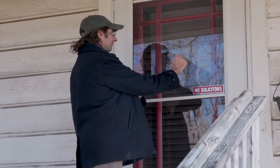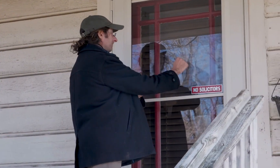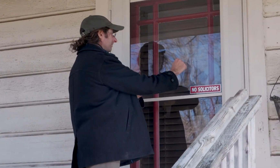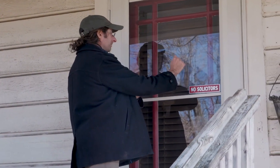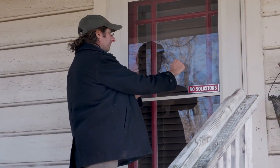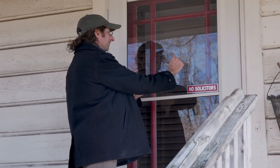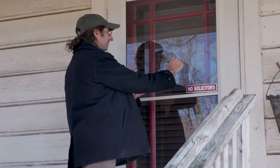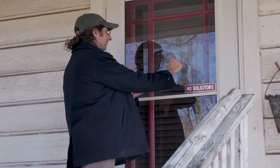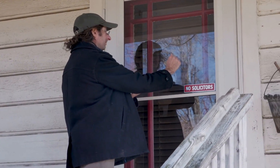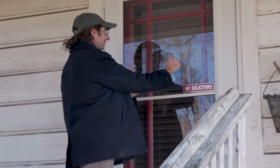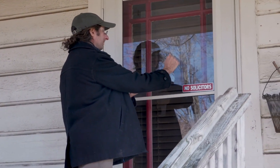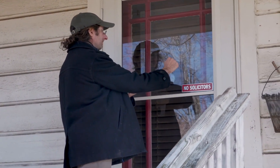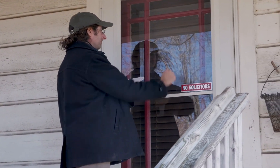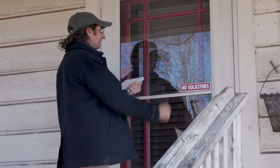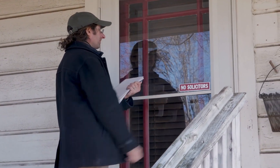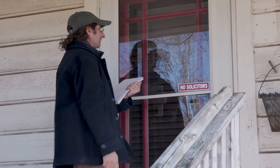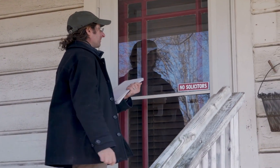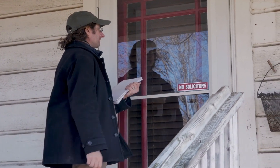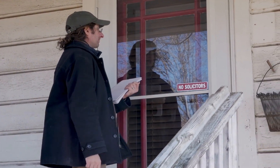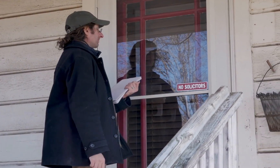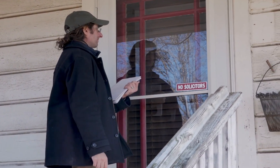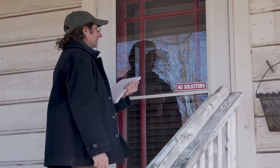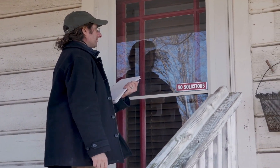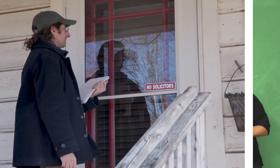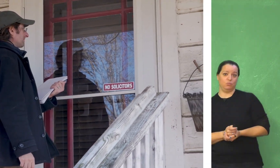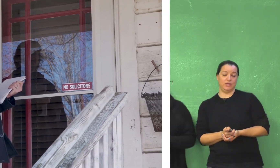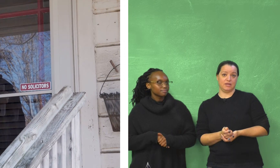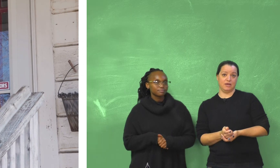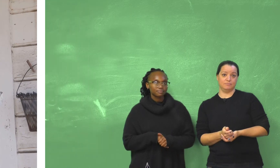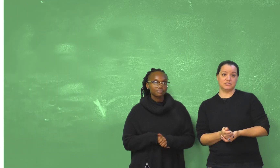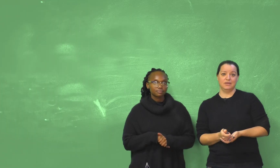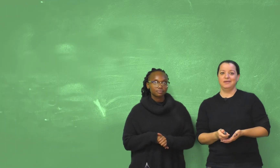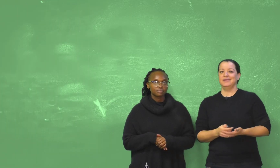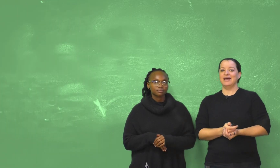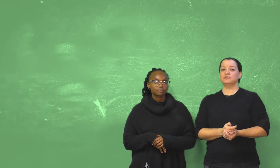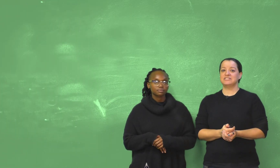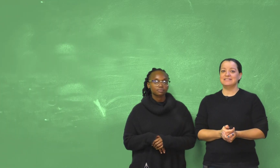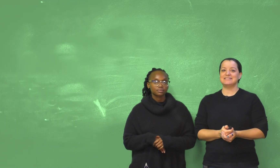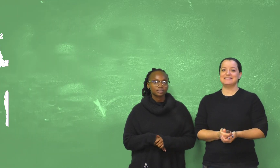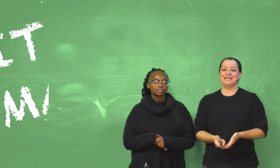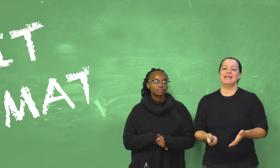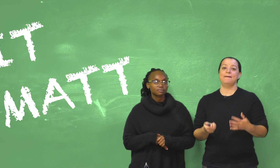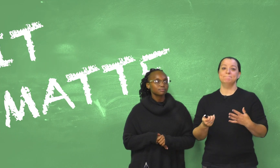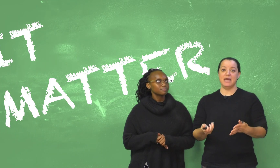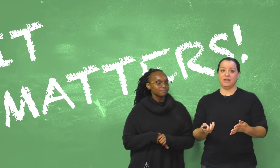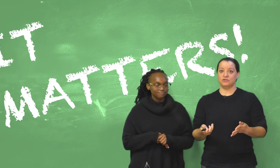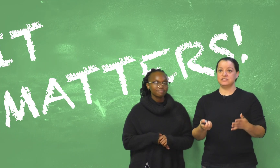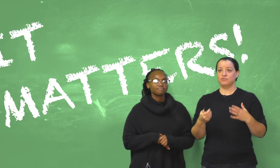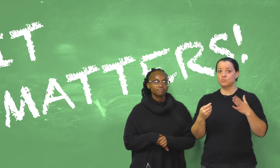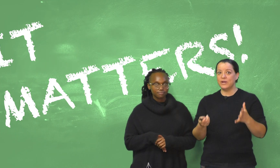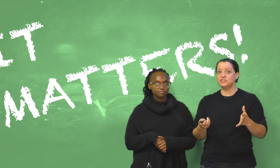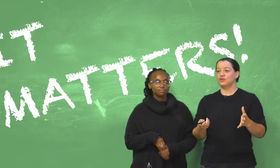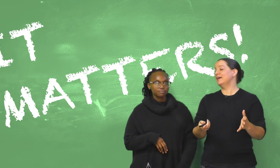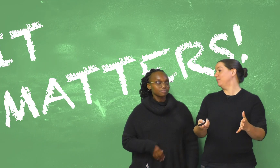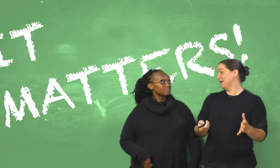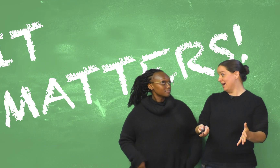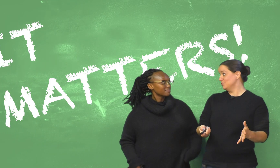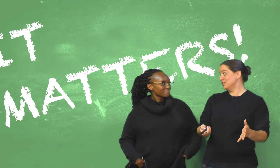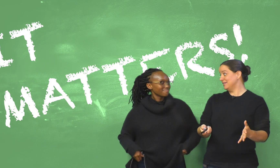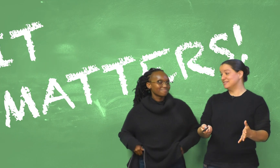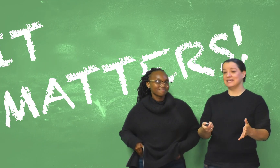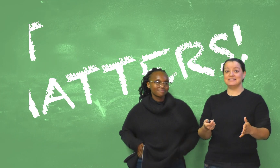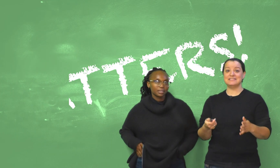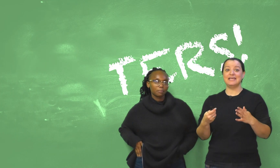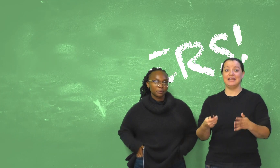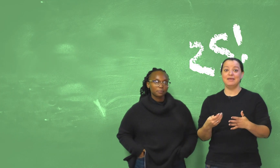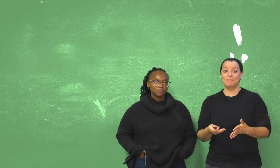more remote areas, but mostly watch the mail, be ready to respond when it comes. Now, census data matters. If you raise your hand to be